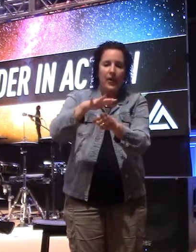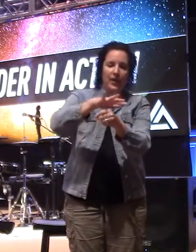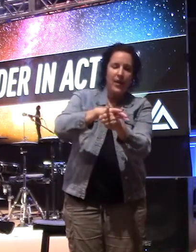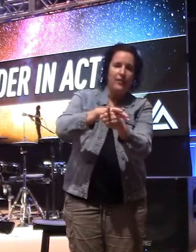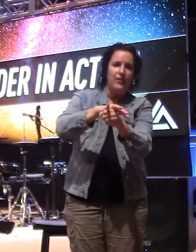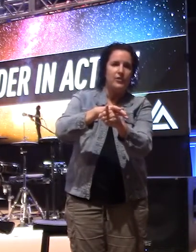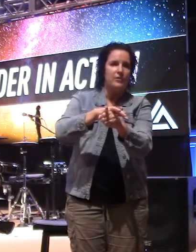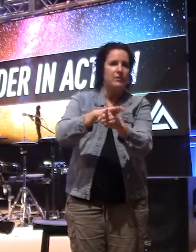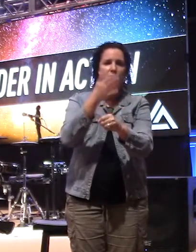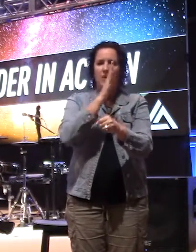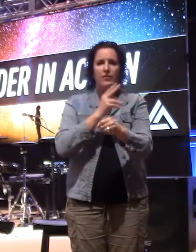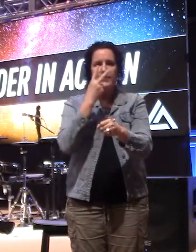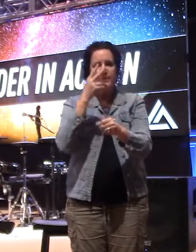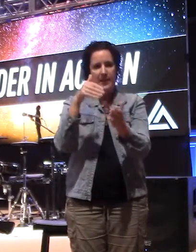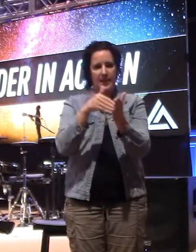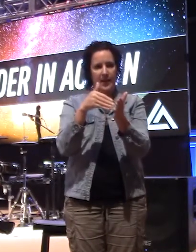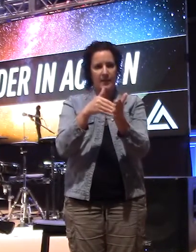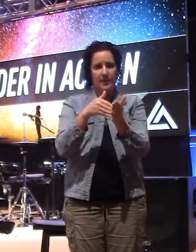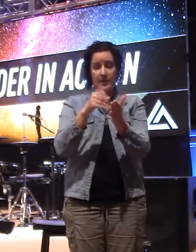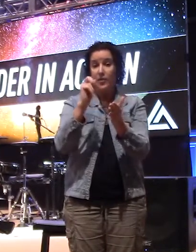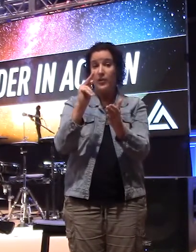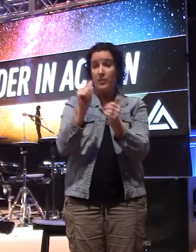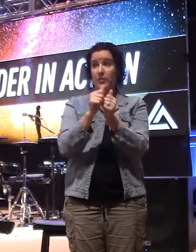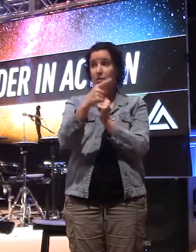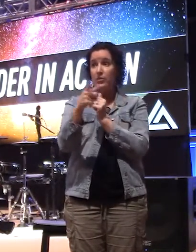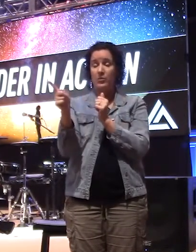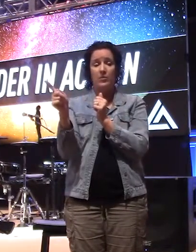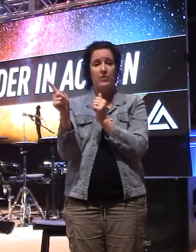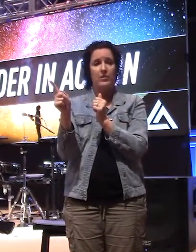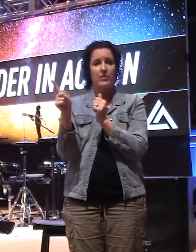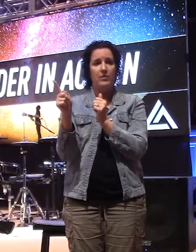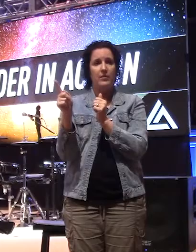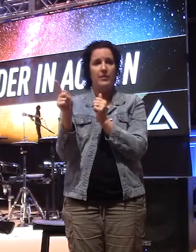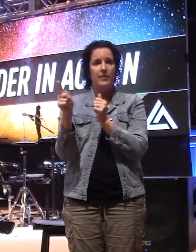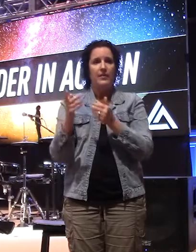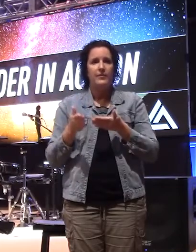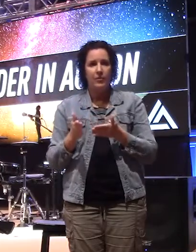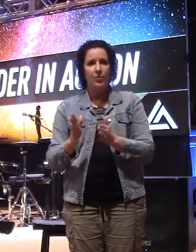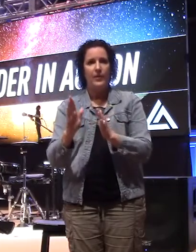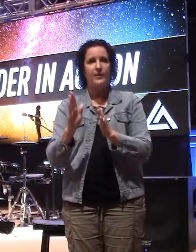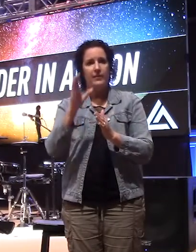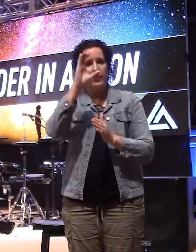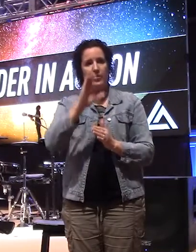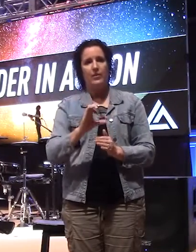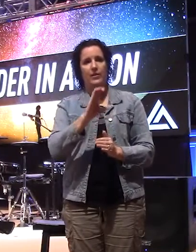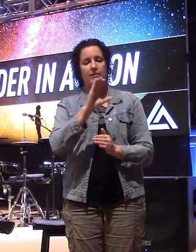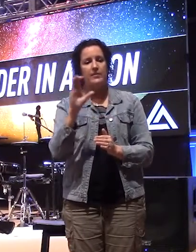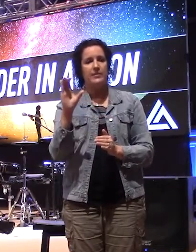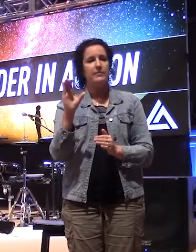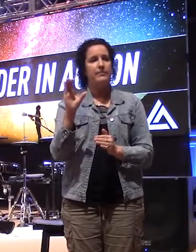of sight, never to be seen again. Is that okay with you? It's the ways of the cross.